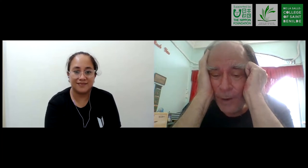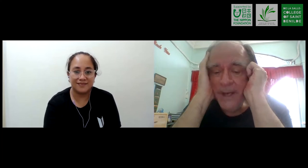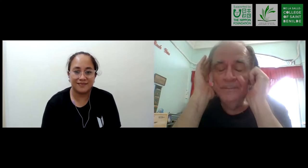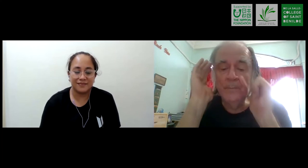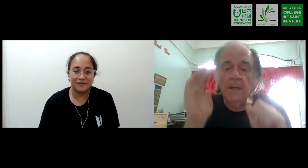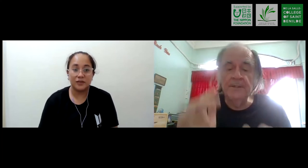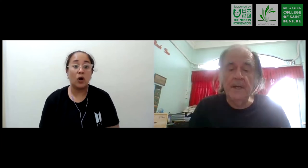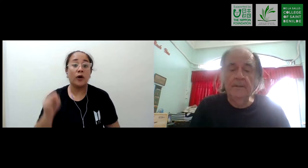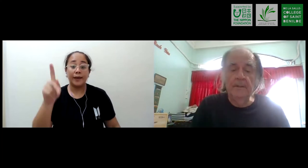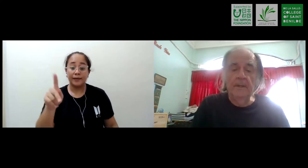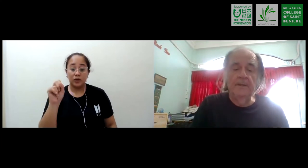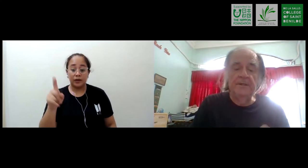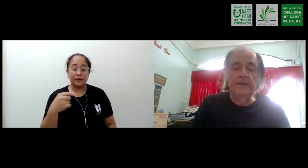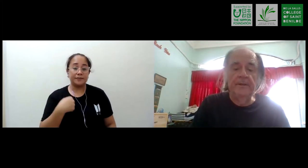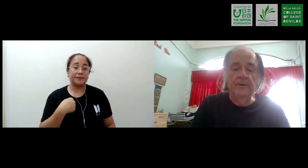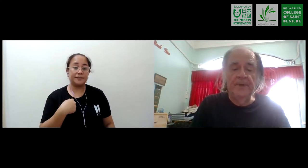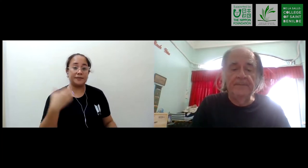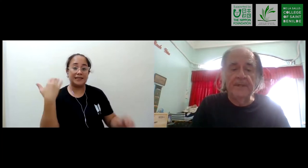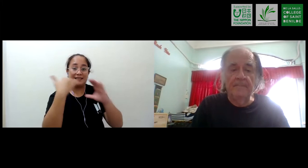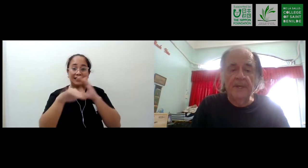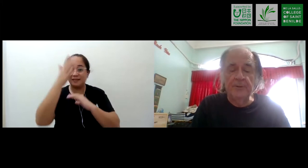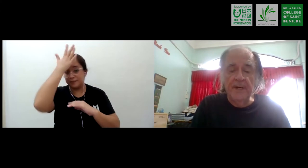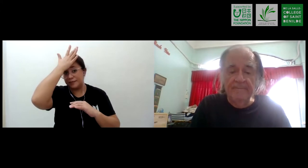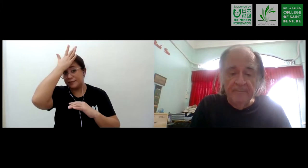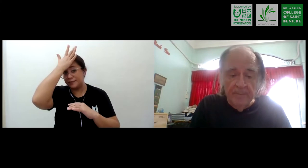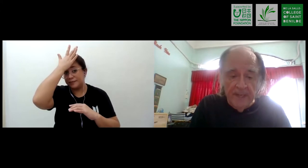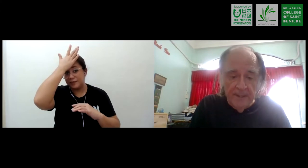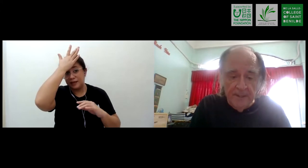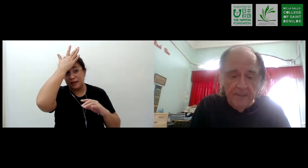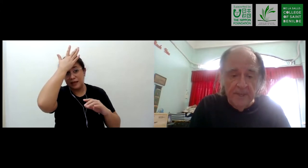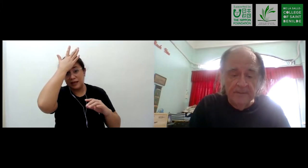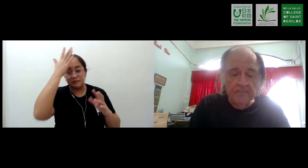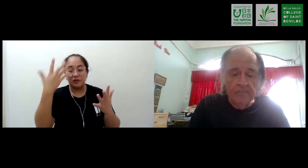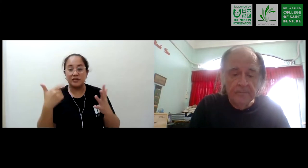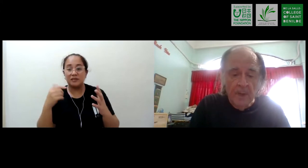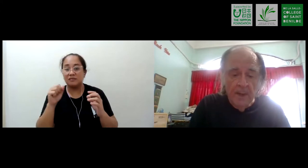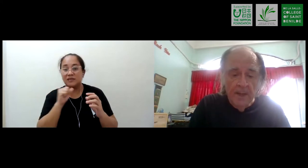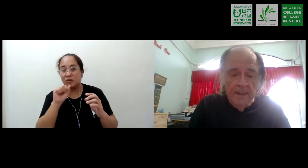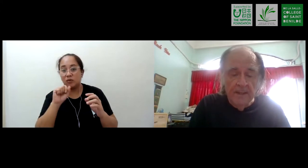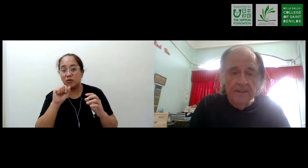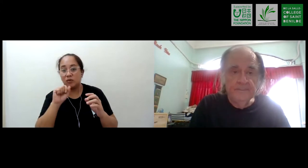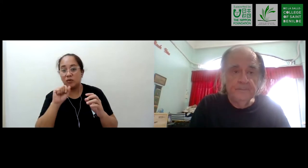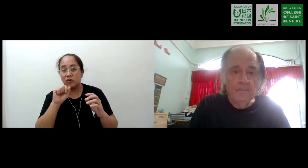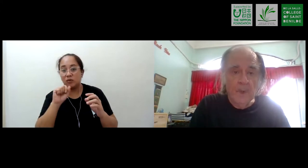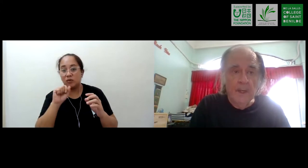Okay, I'm going to send it to you, Peeps. I'm not sure I have everybody's email. Sure thing, sir.